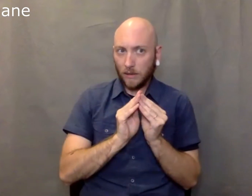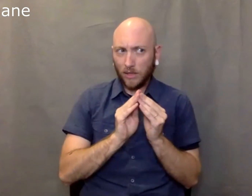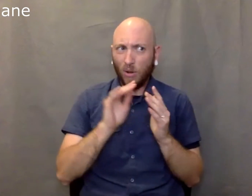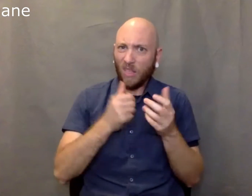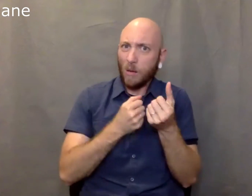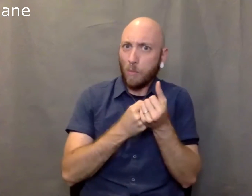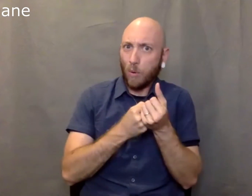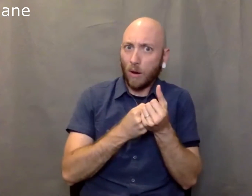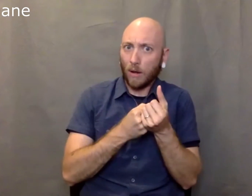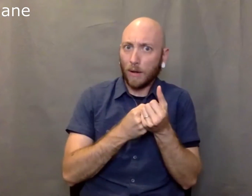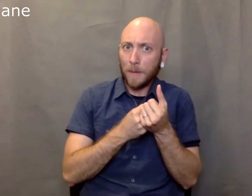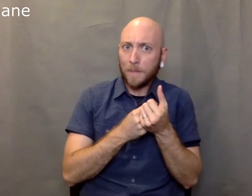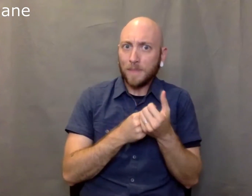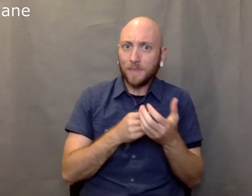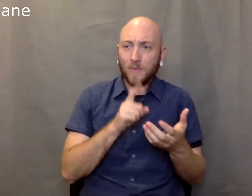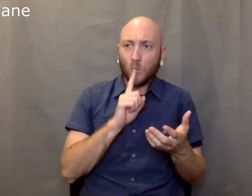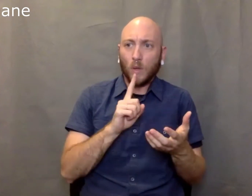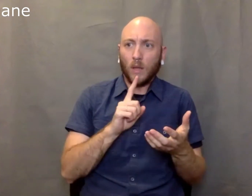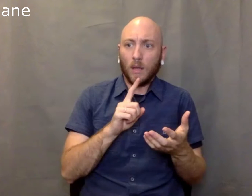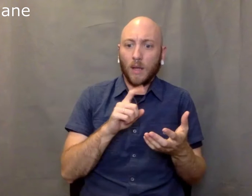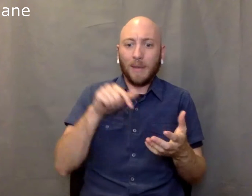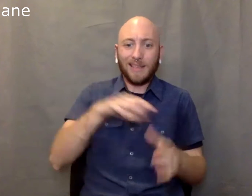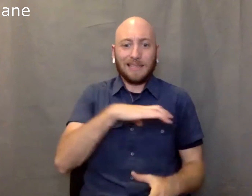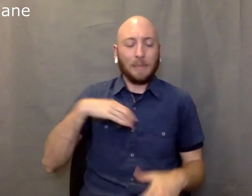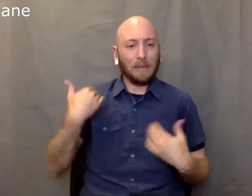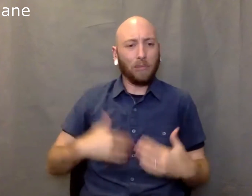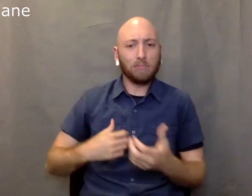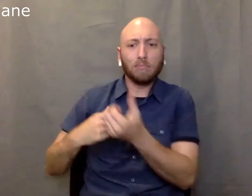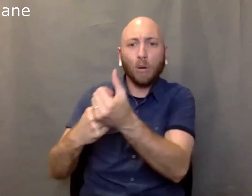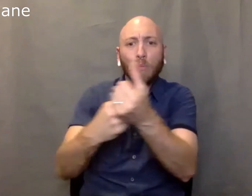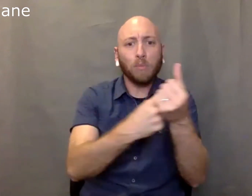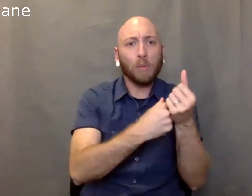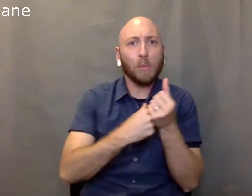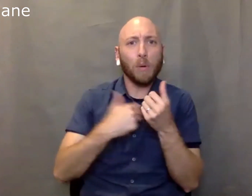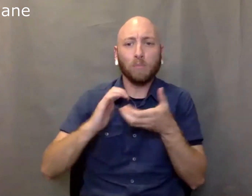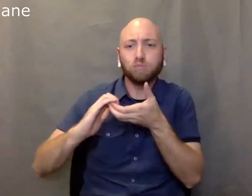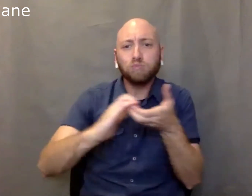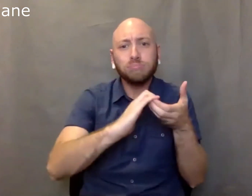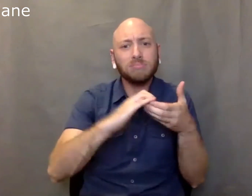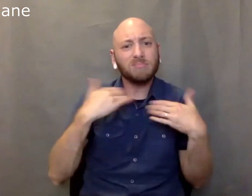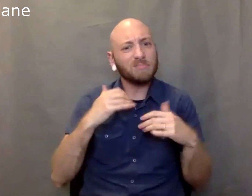been feeling with the Monkey Paw committee has been really strong, and I've made a lot of good friends.